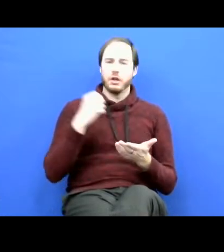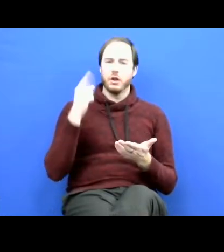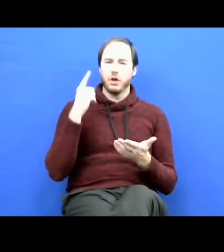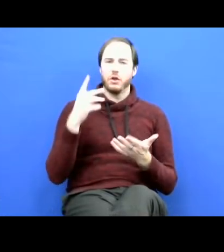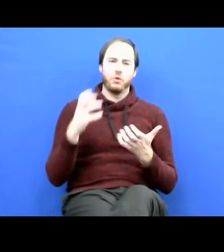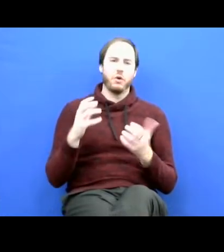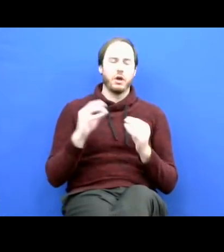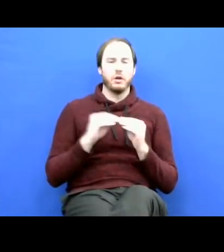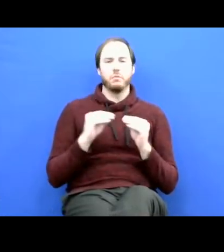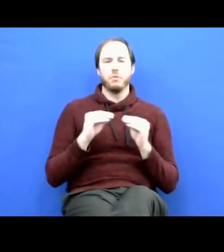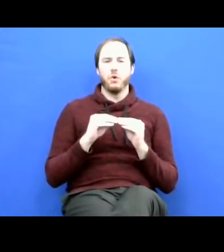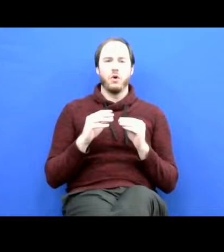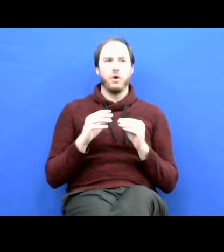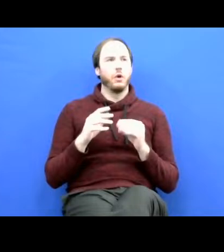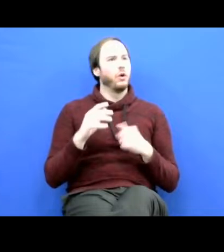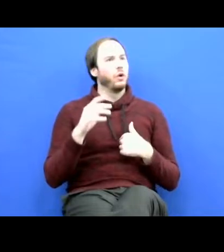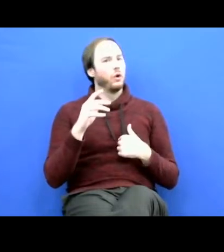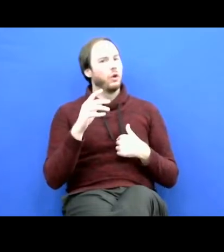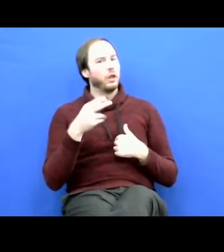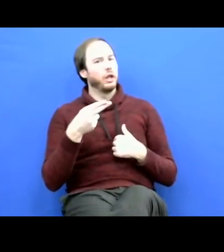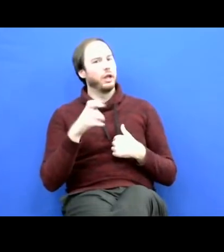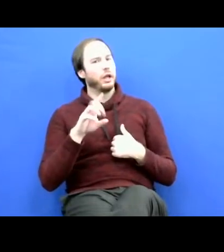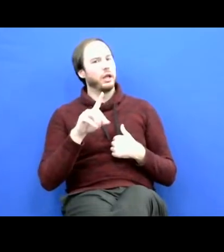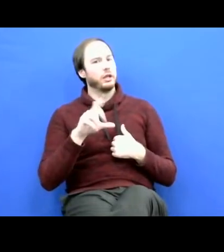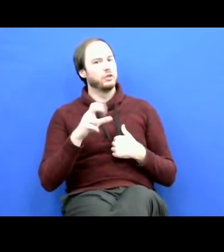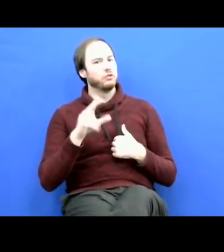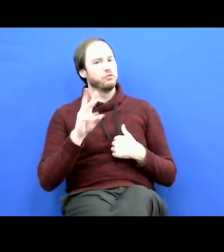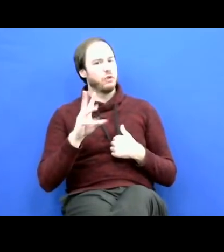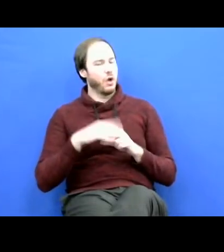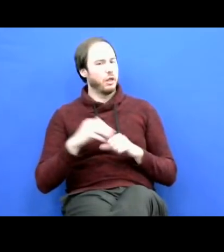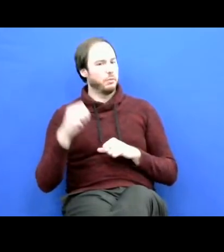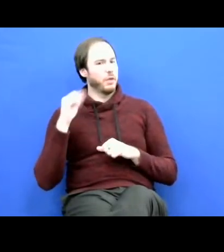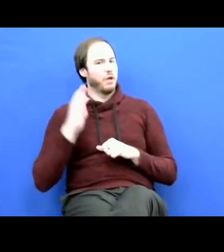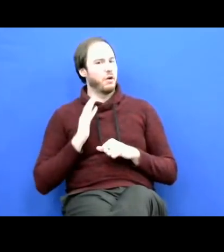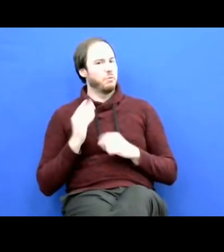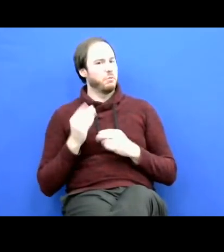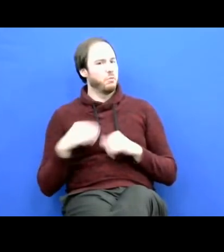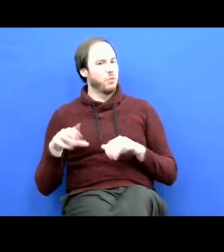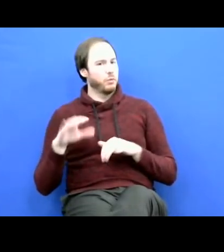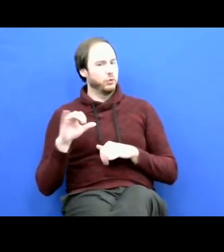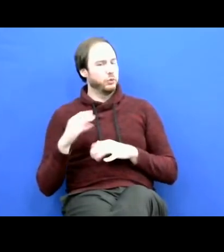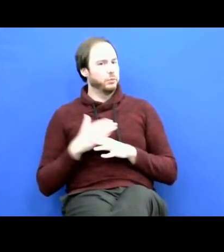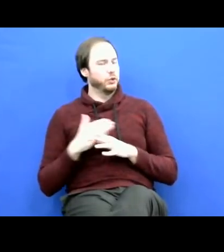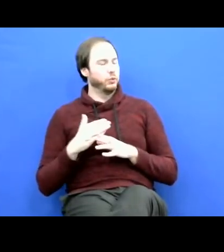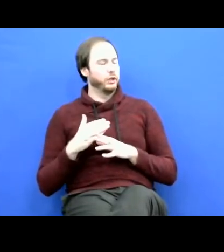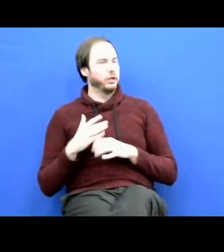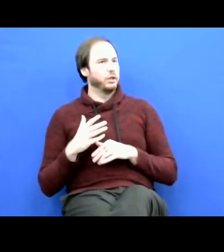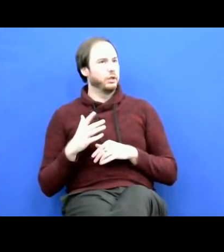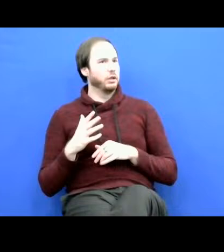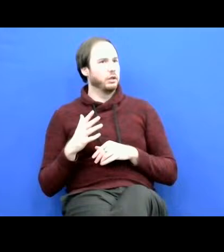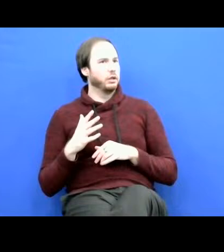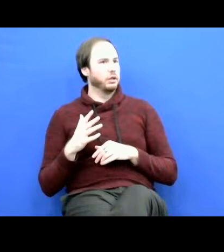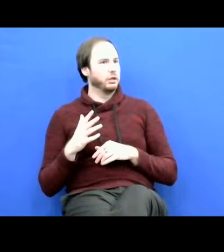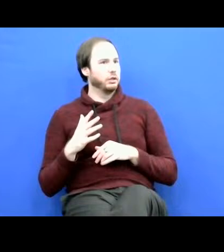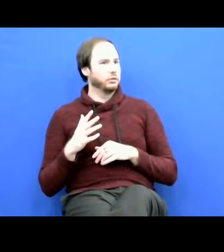or similar structure. Well, there's like a hedgerow on the backside of our property, between